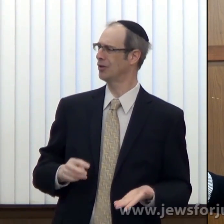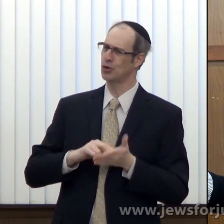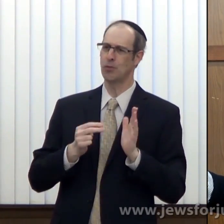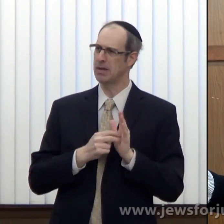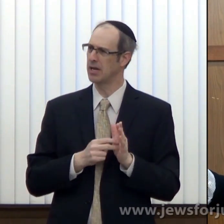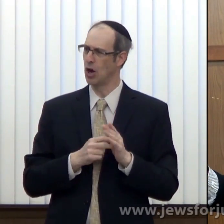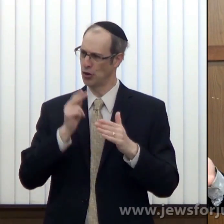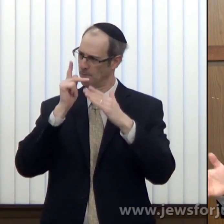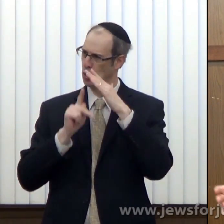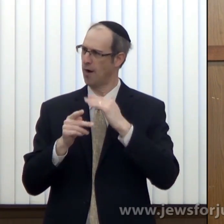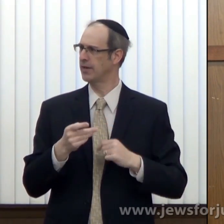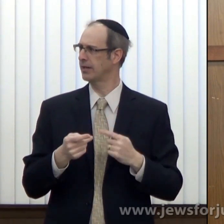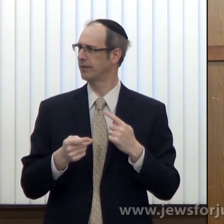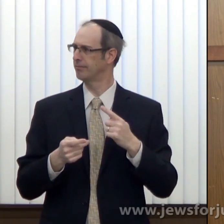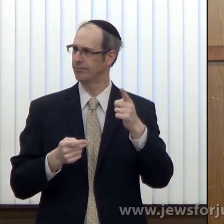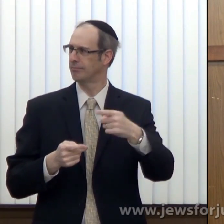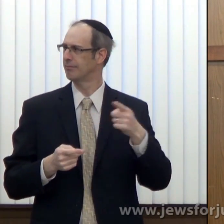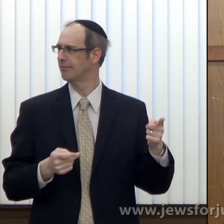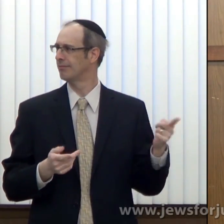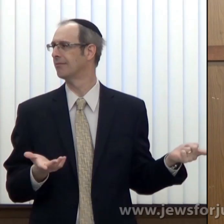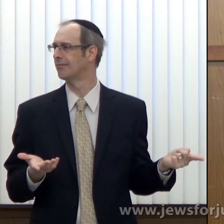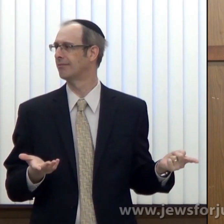prophet?